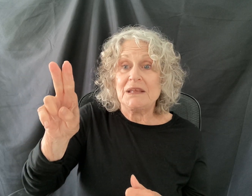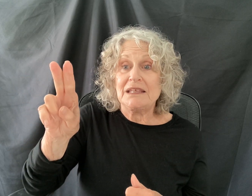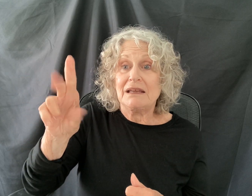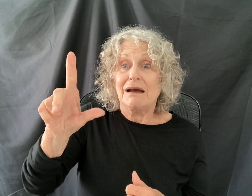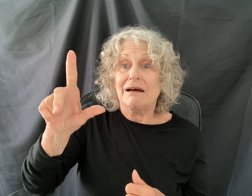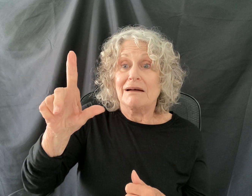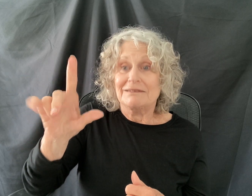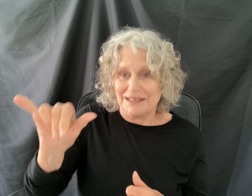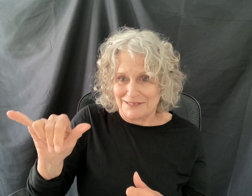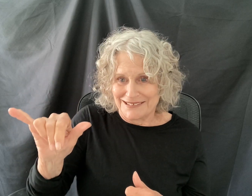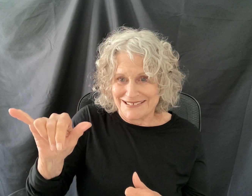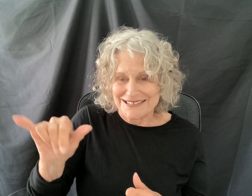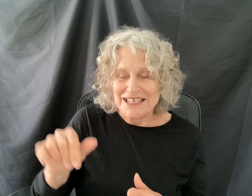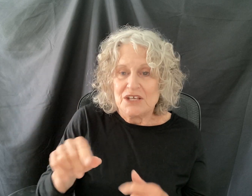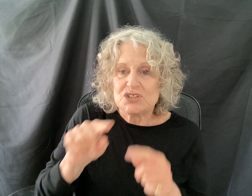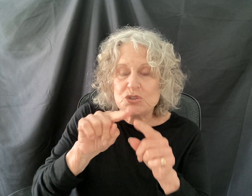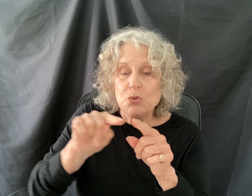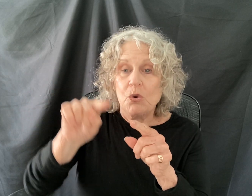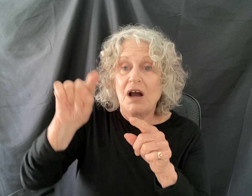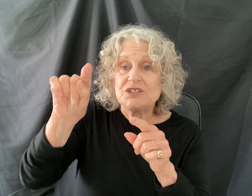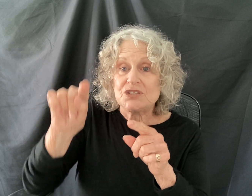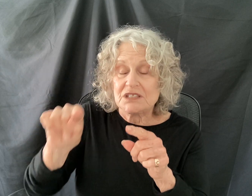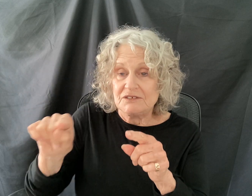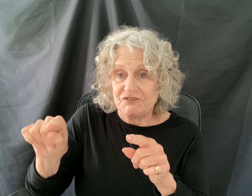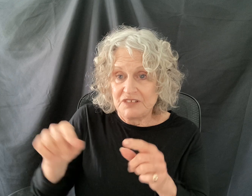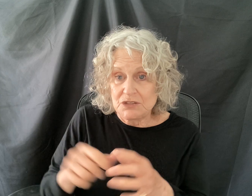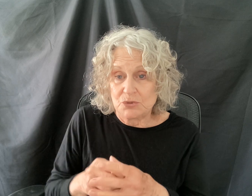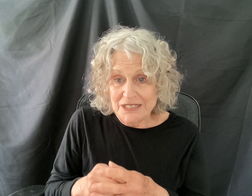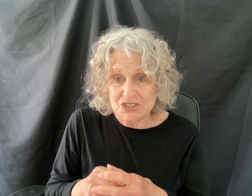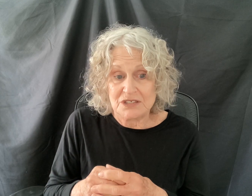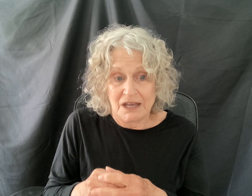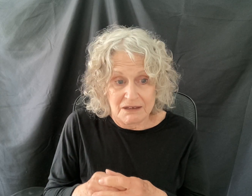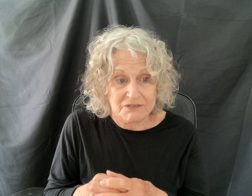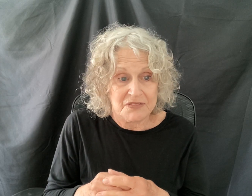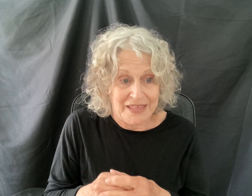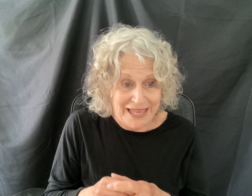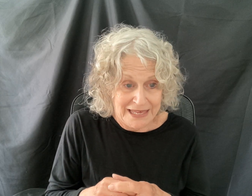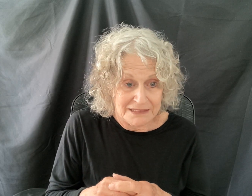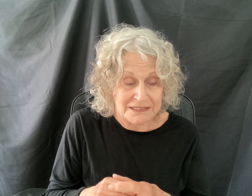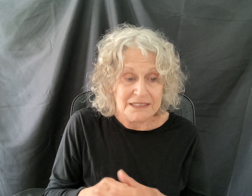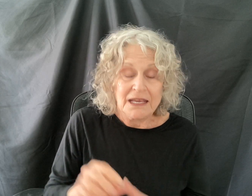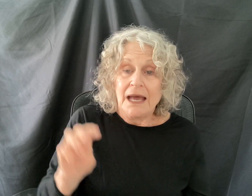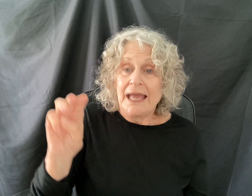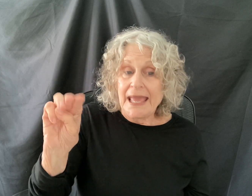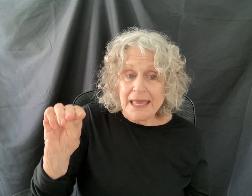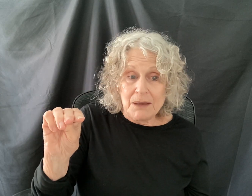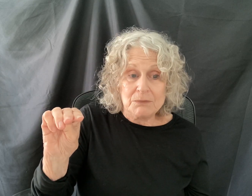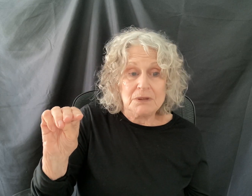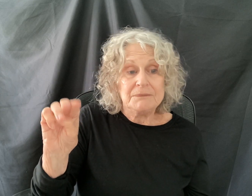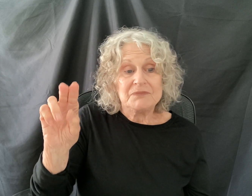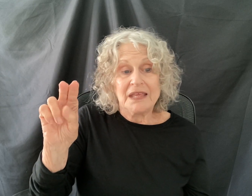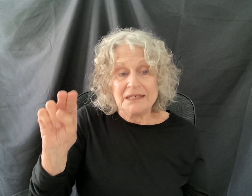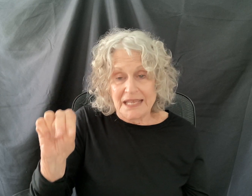be, there it is. So you watch the configuration of the hand. M and